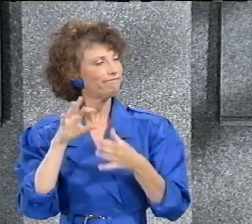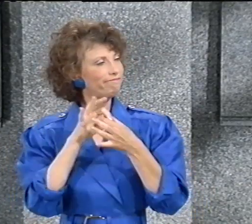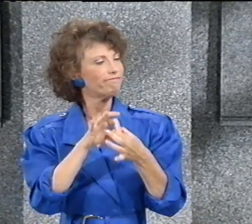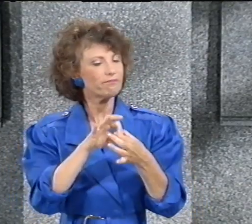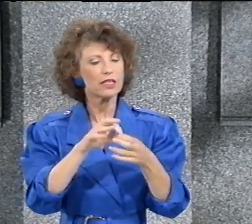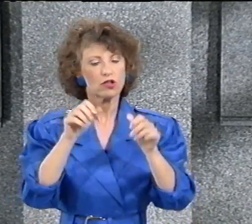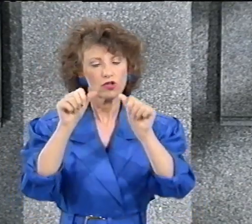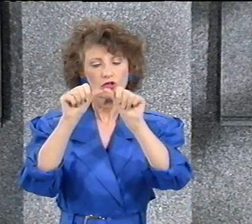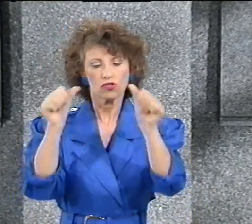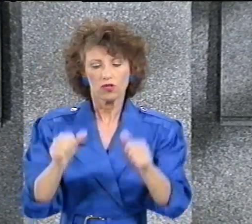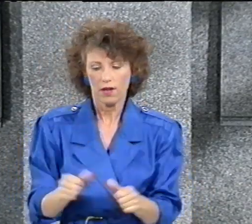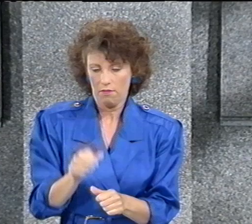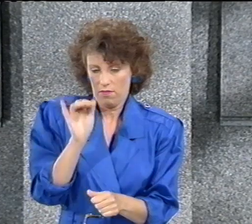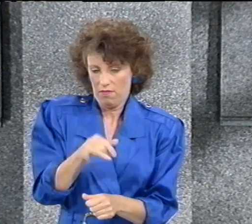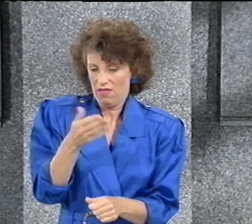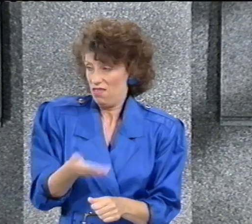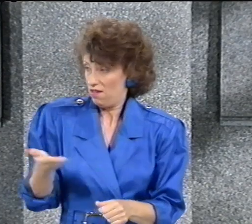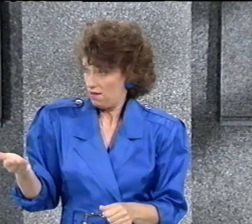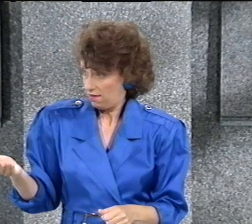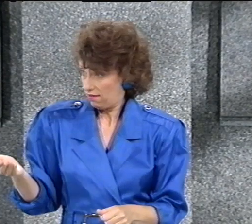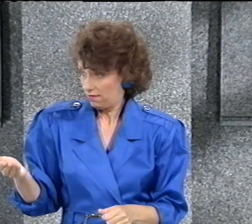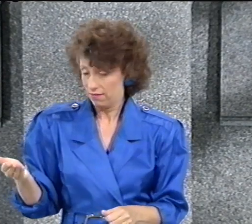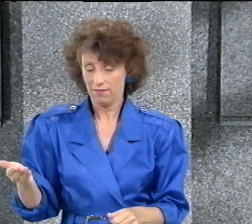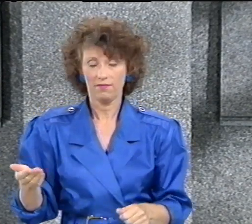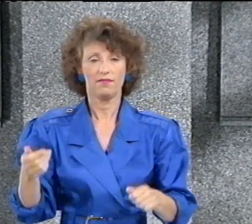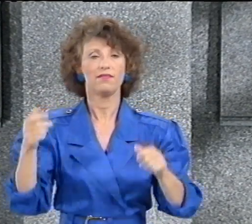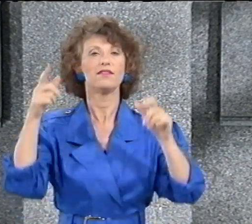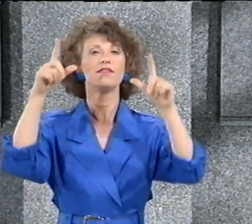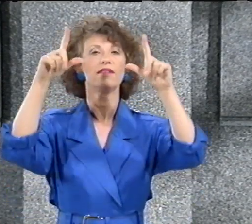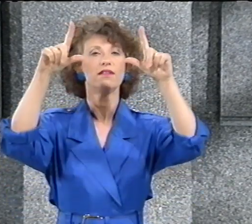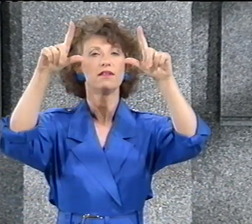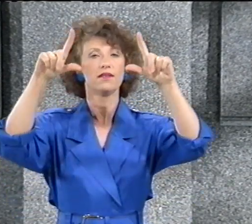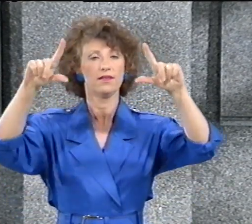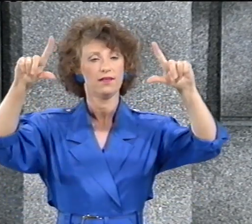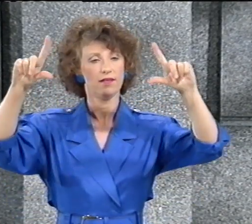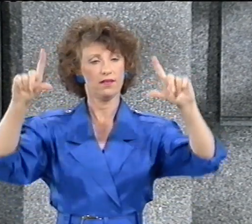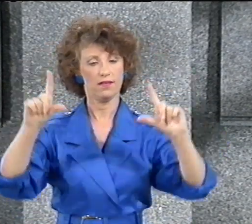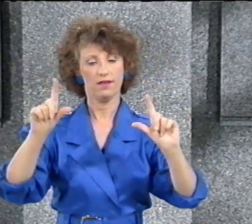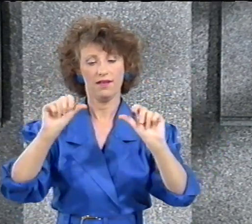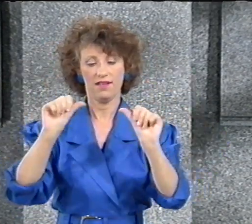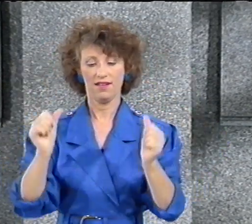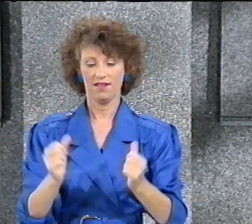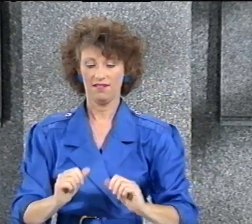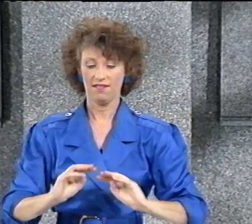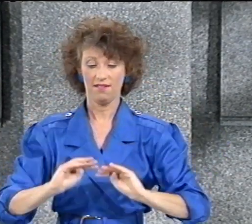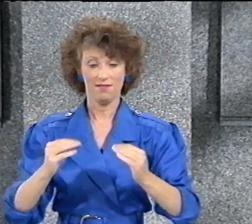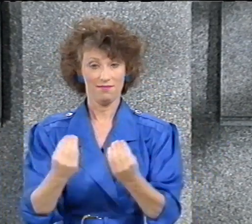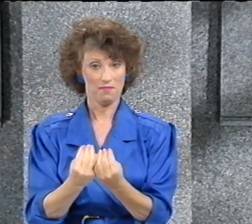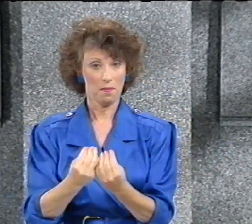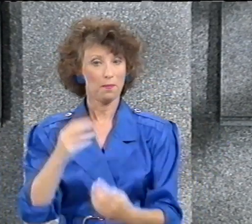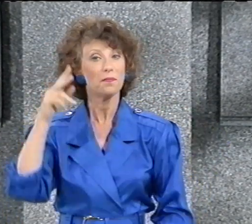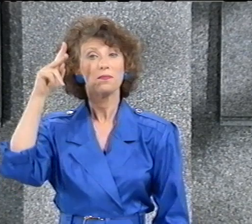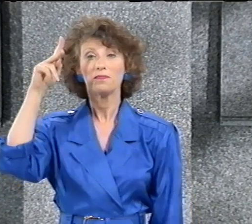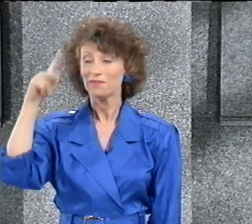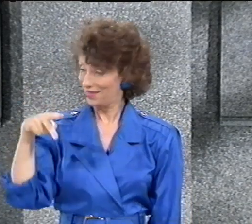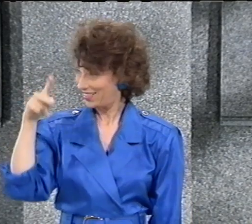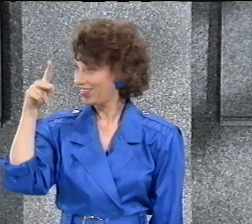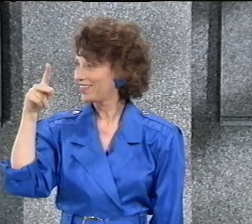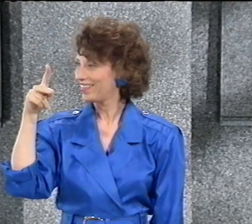playing with the shape of an object. Here's an L for the shade, the A for the base, M for the bottom,